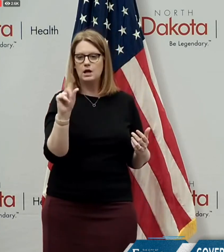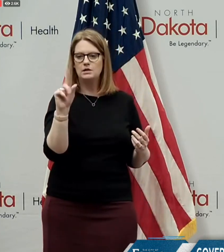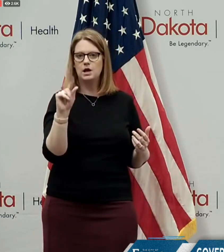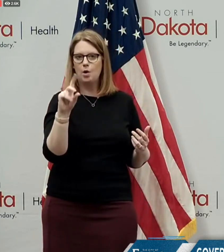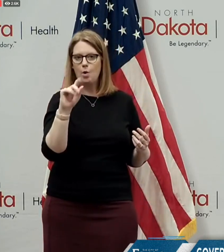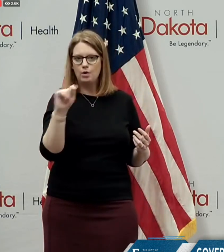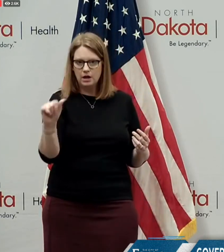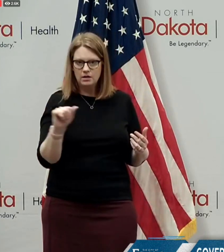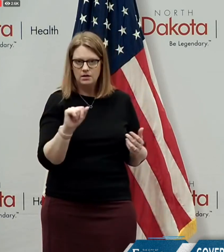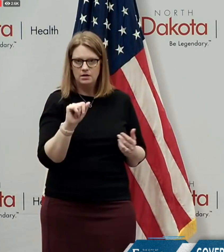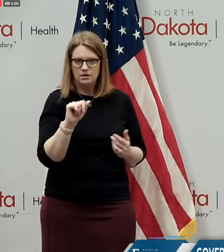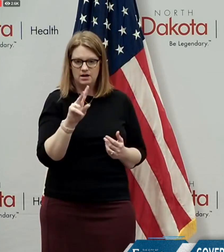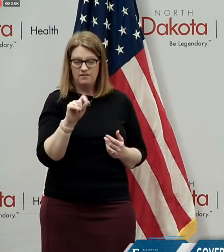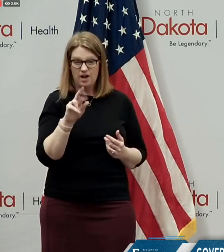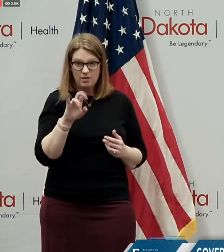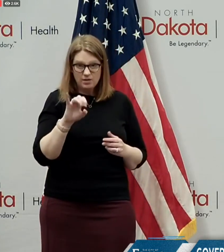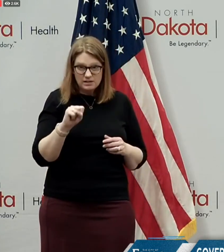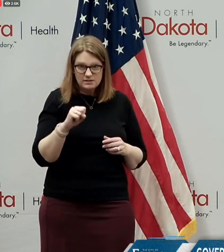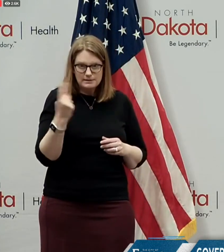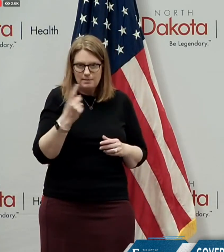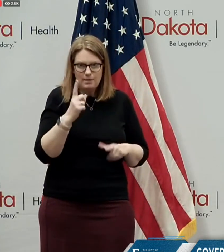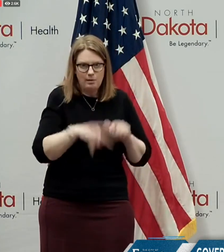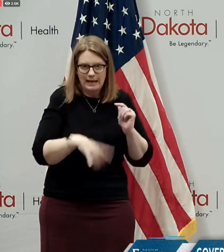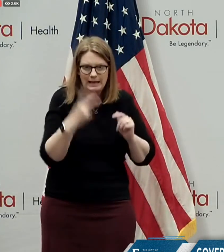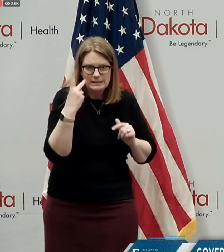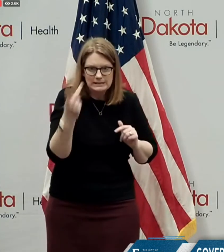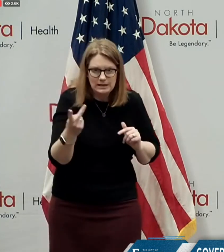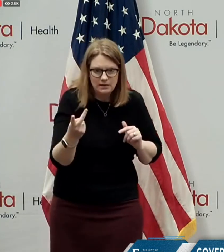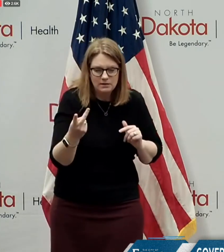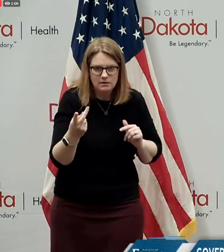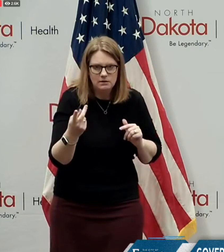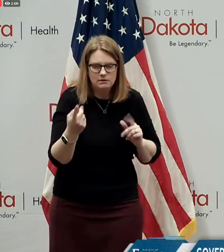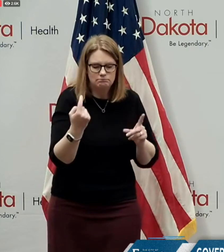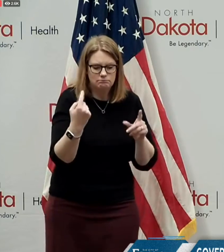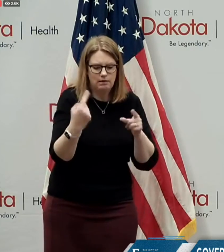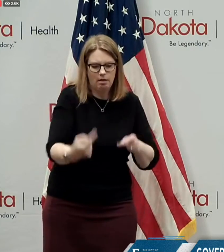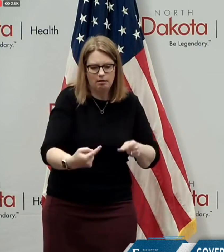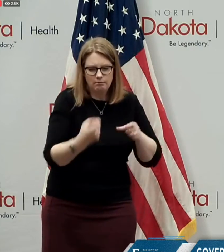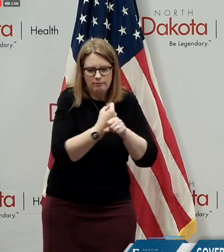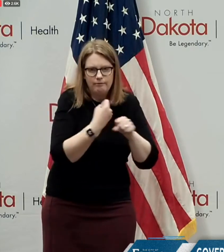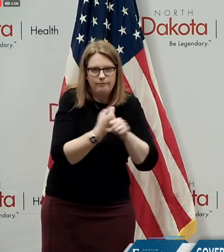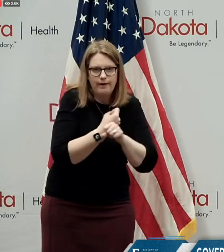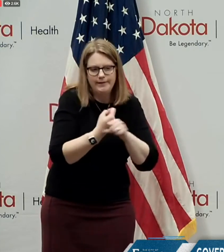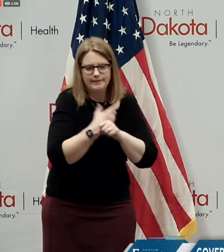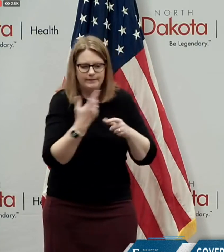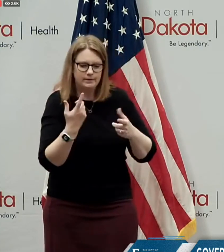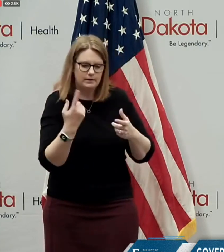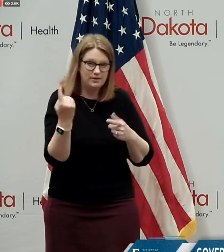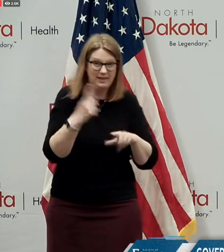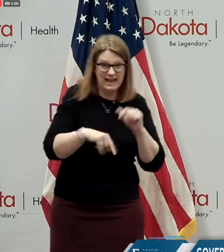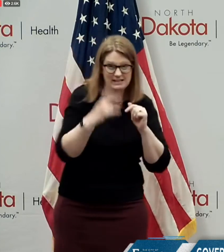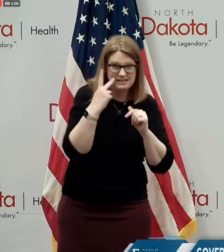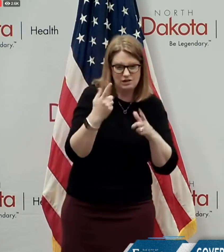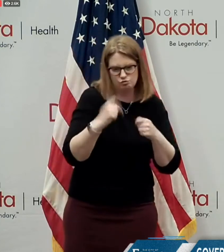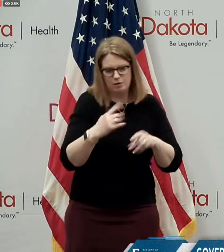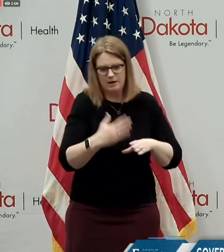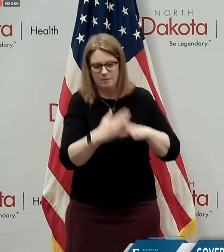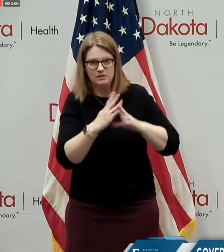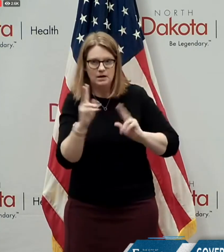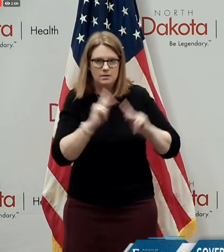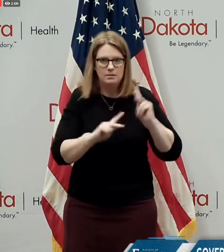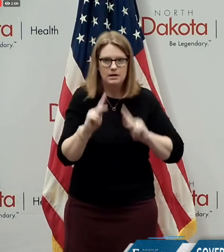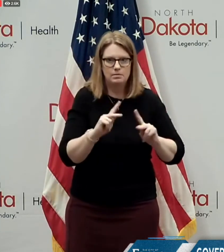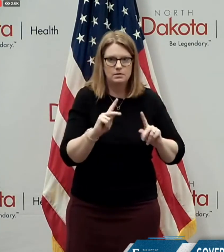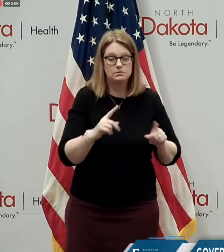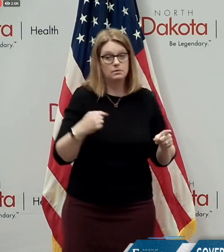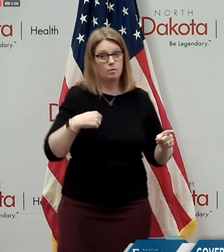a virus and something that we cannot see. So you're fighting against something that you're trying to protect your people from. And that made us try to take